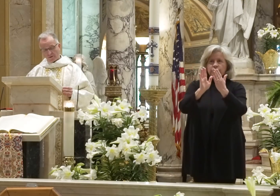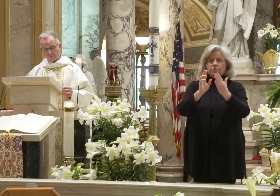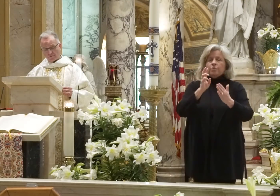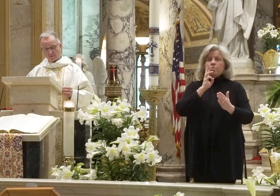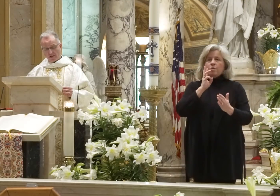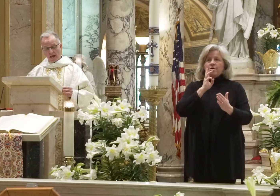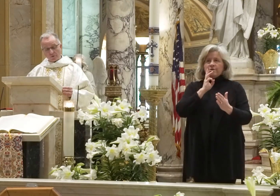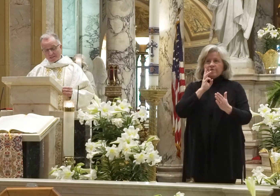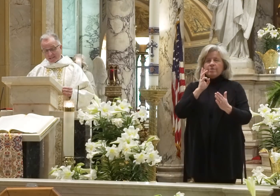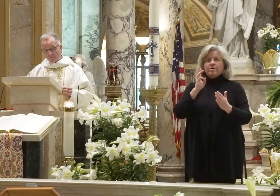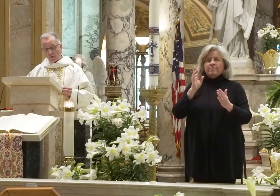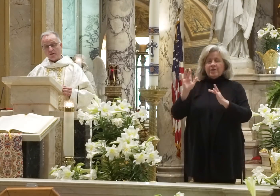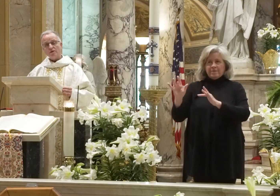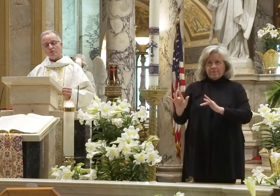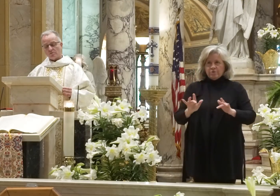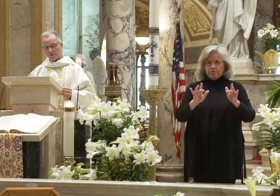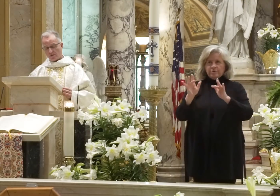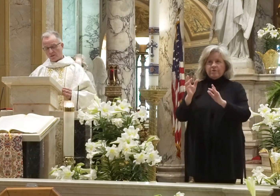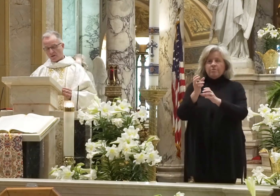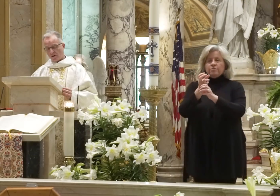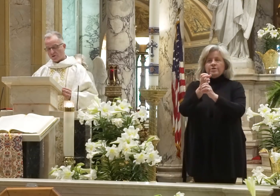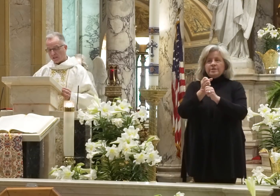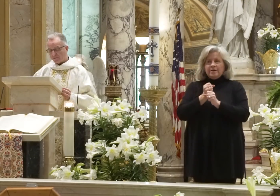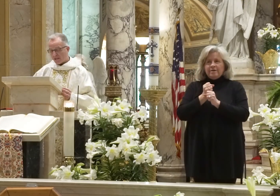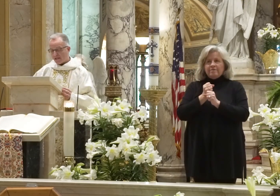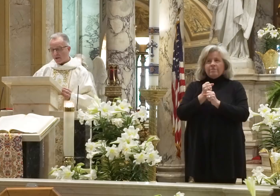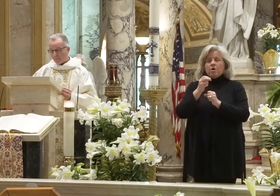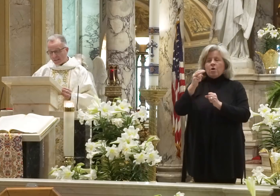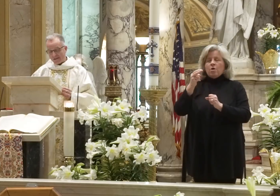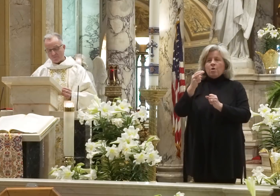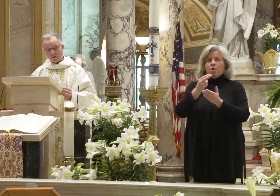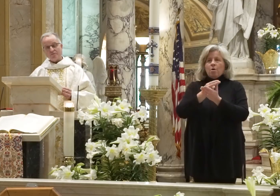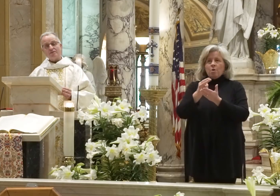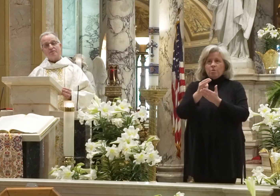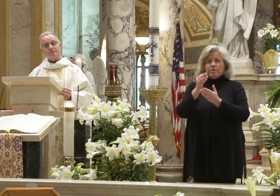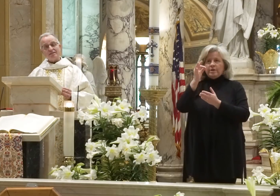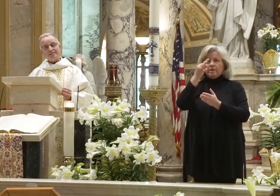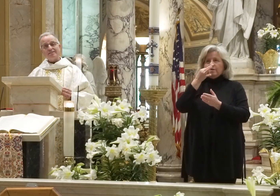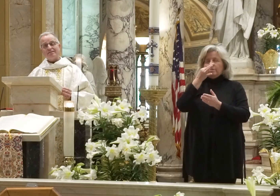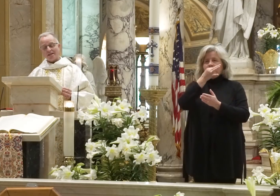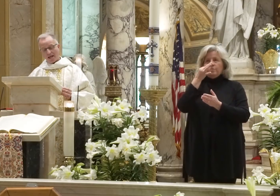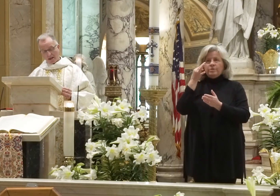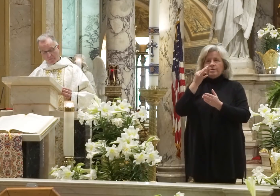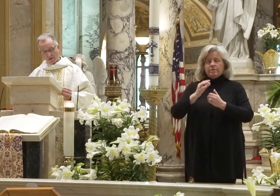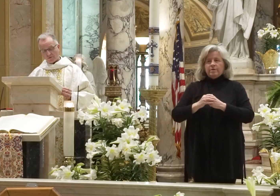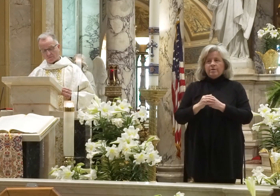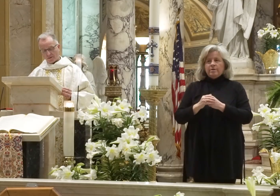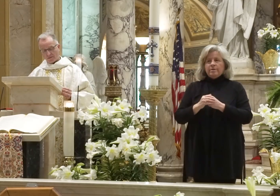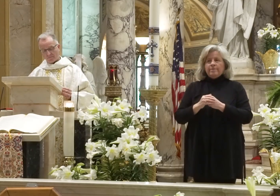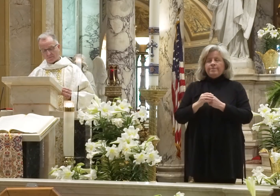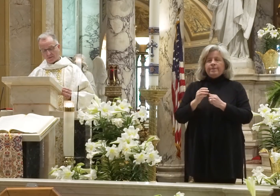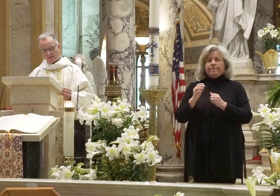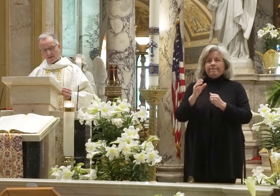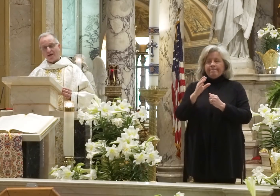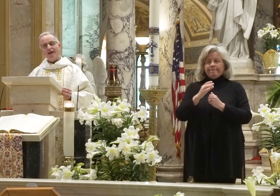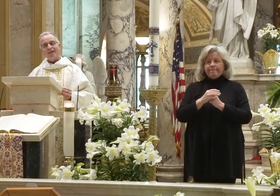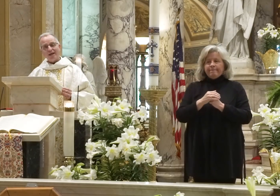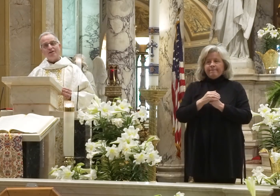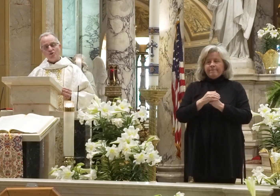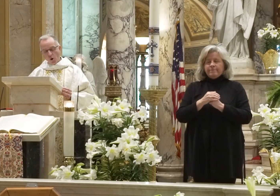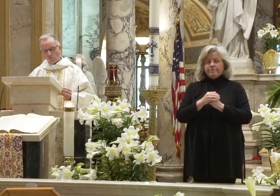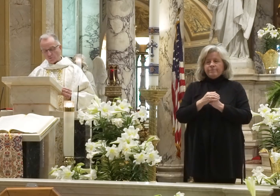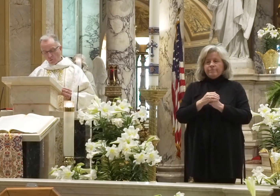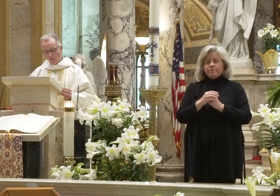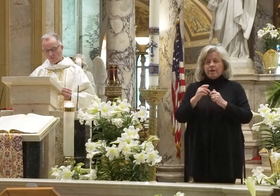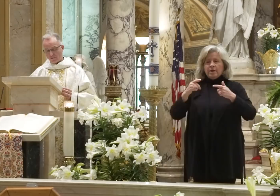to confession and receive Holy Communion shall obtain complete forgiveness of sin and punishment.